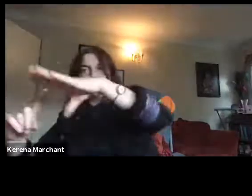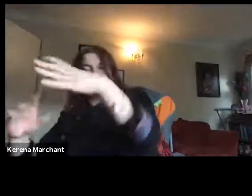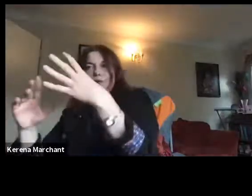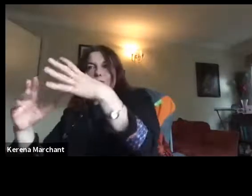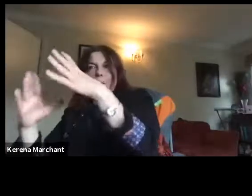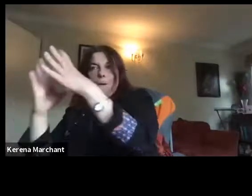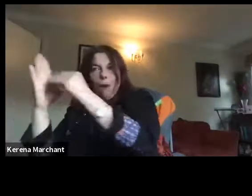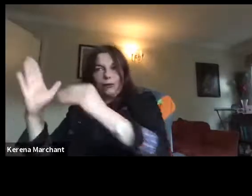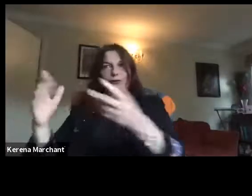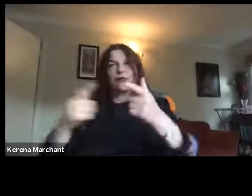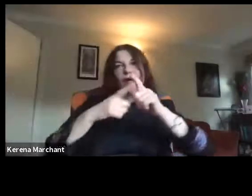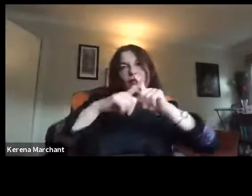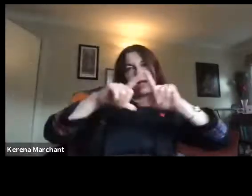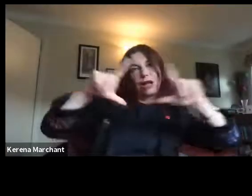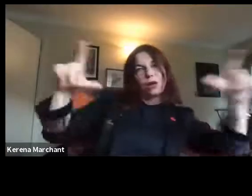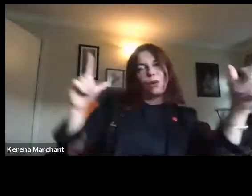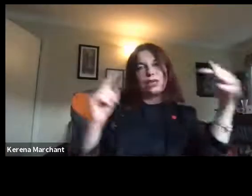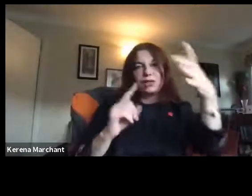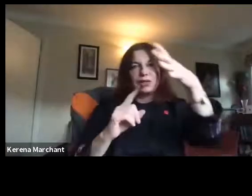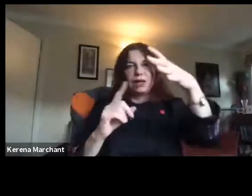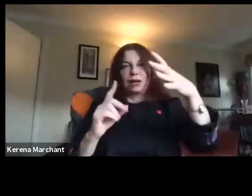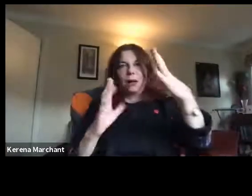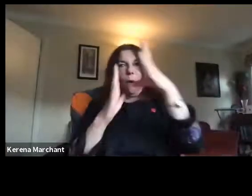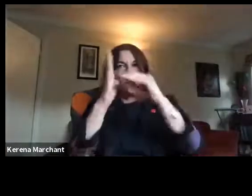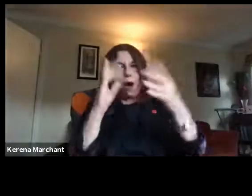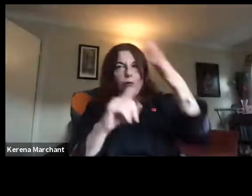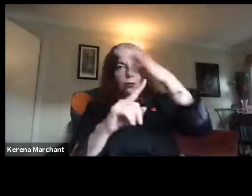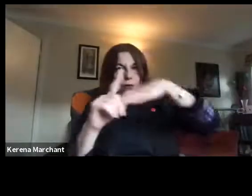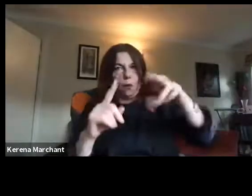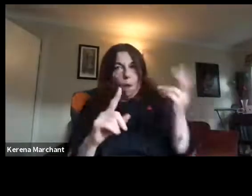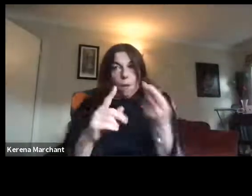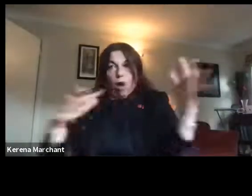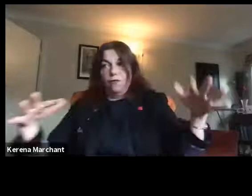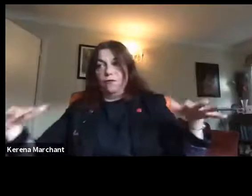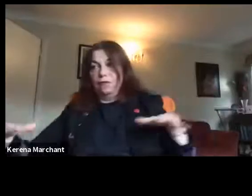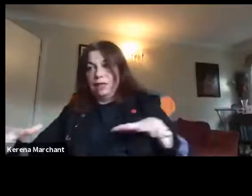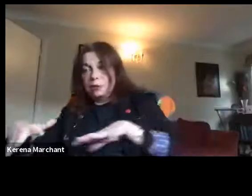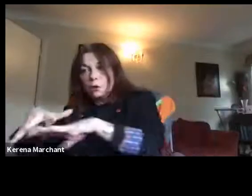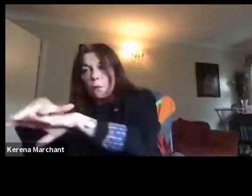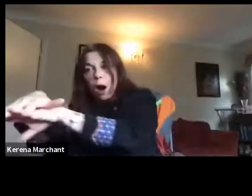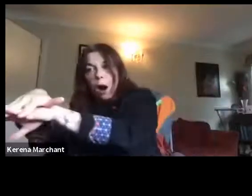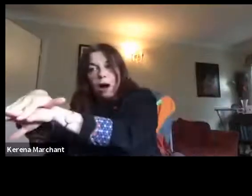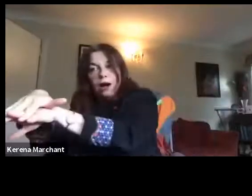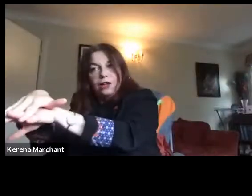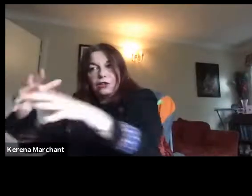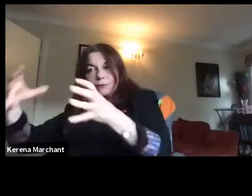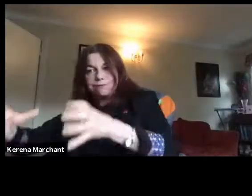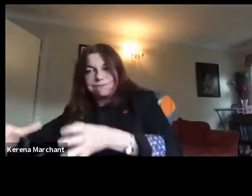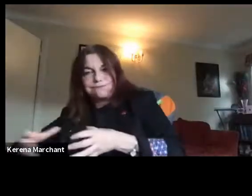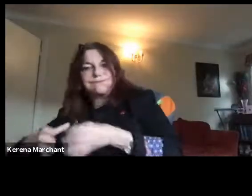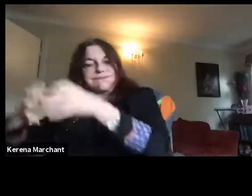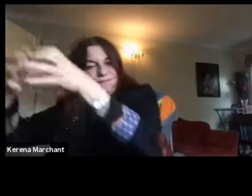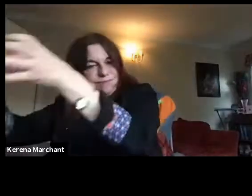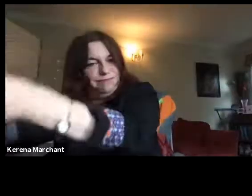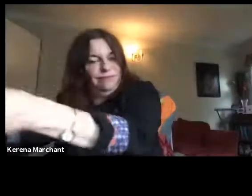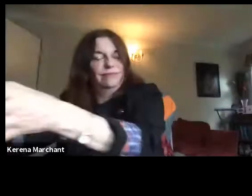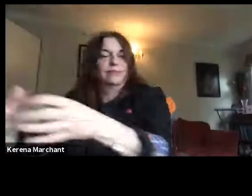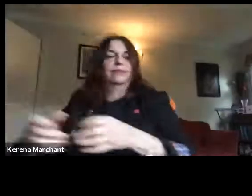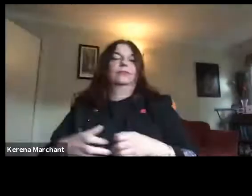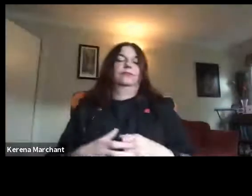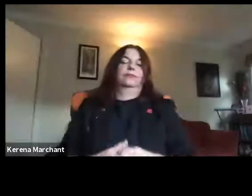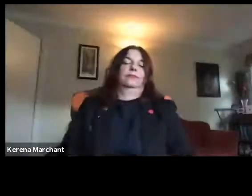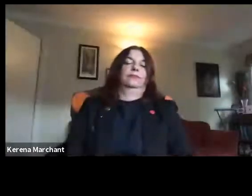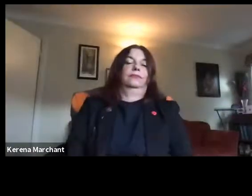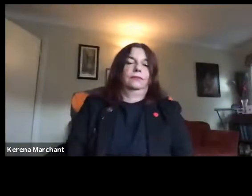So if we could just get rid of that language barrier, then the deaf community could blend our campaigns, and we could